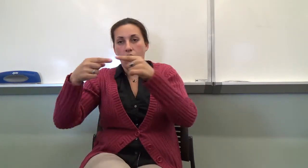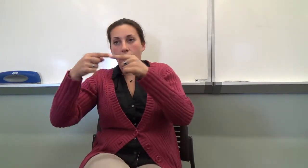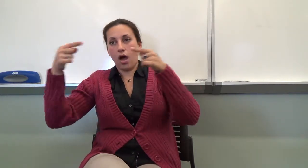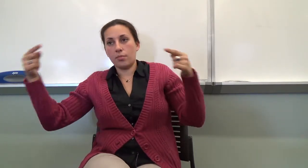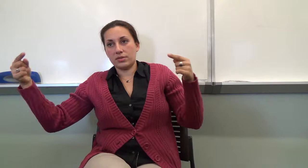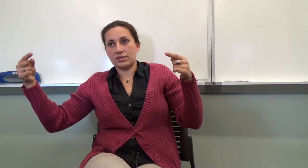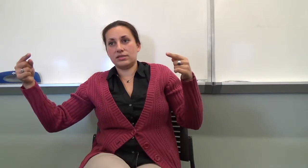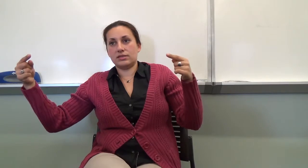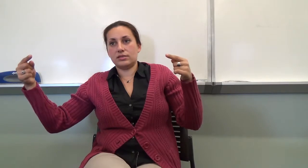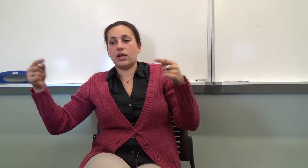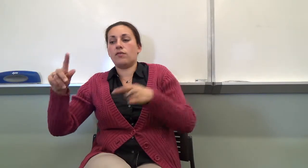transversal.